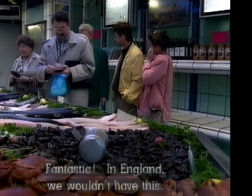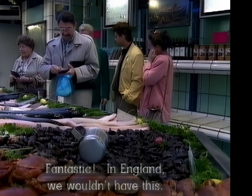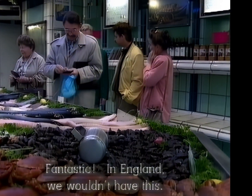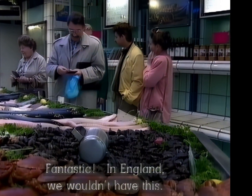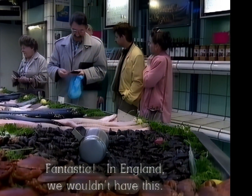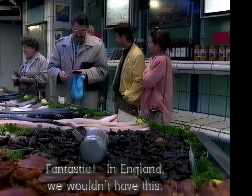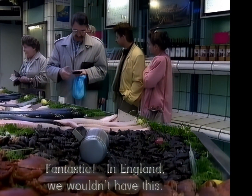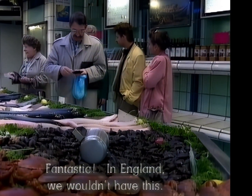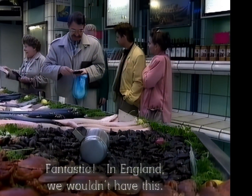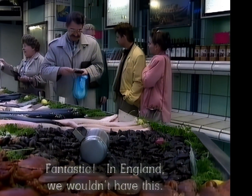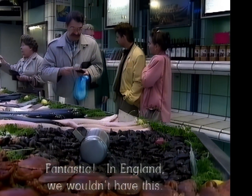Fantastic, isn't it?